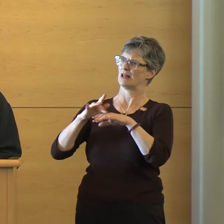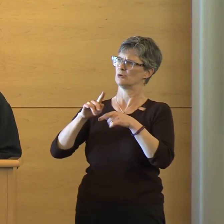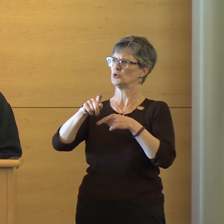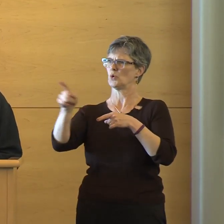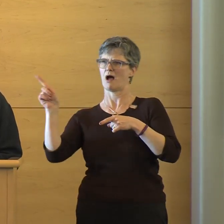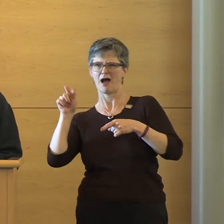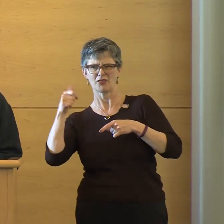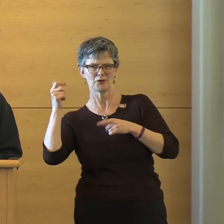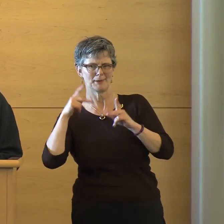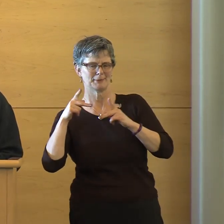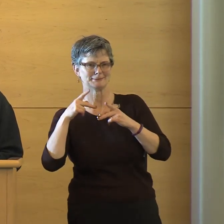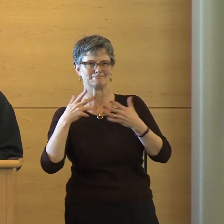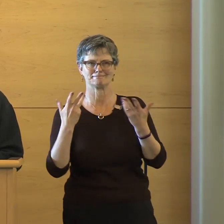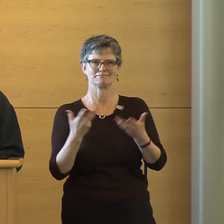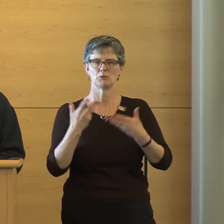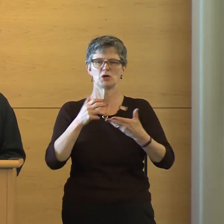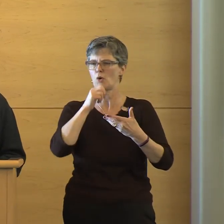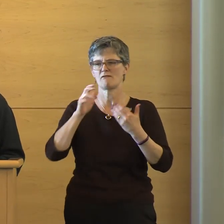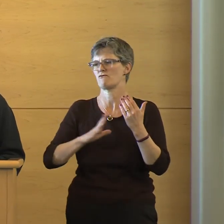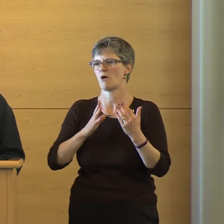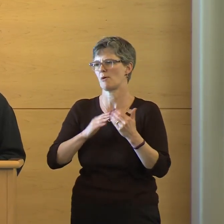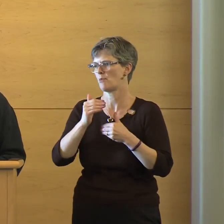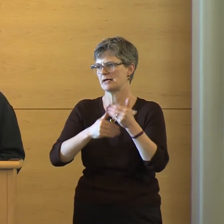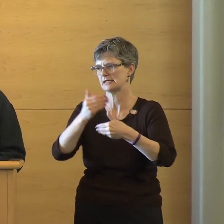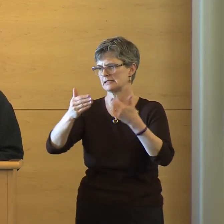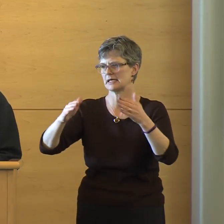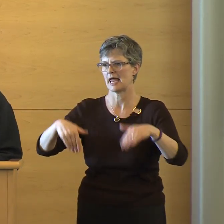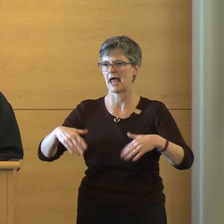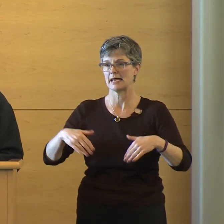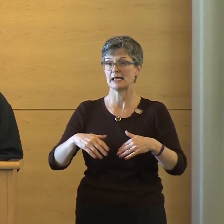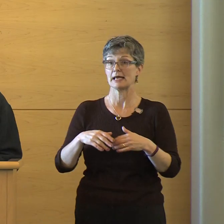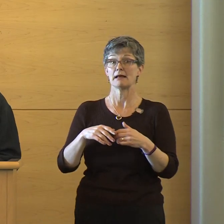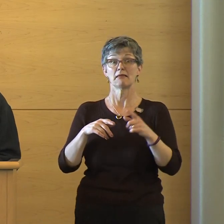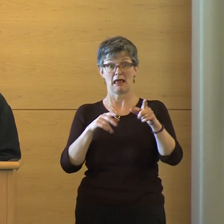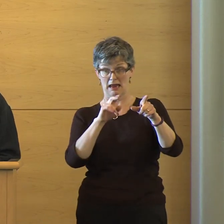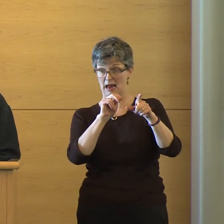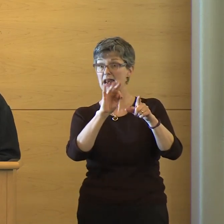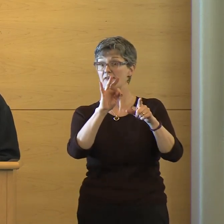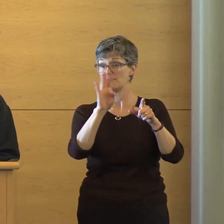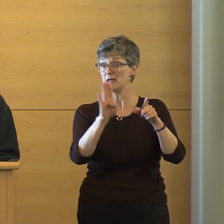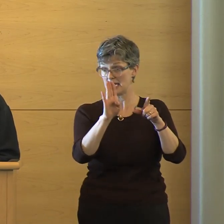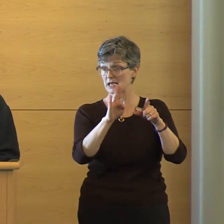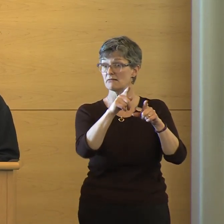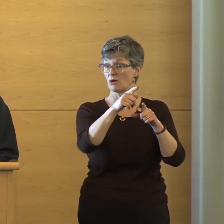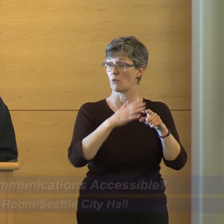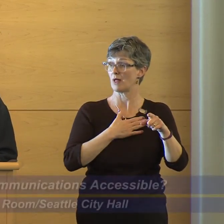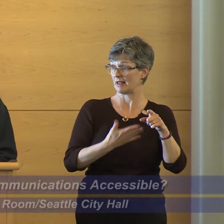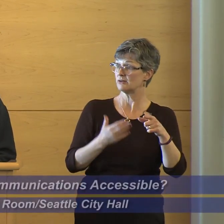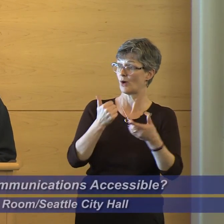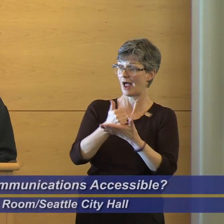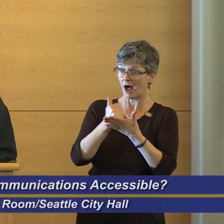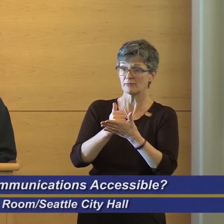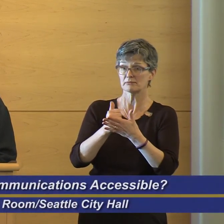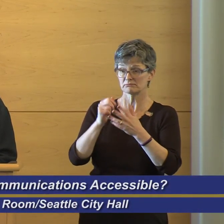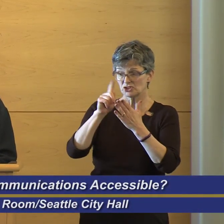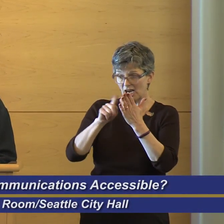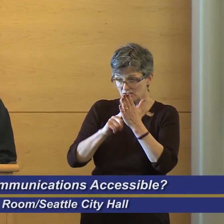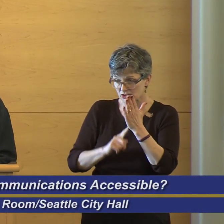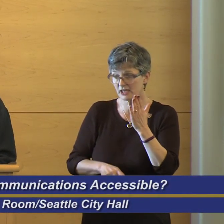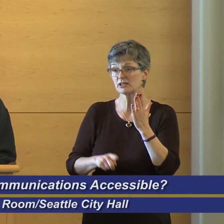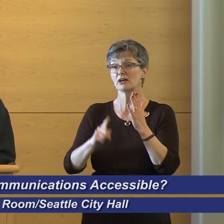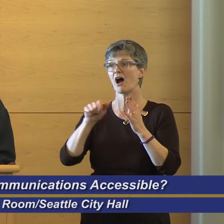us. So, and we've talked about trying to figure out how to harness that community that we have and make it available for others, but so far we don't have